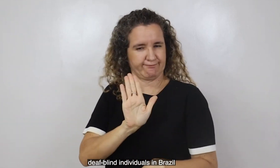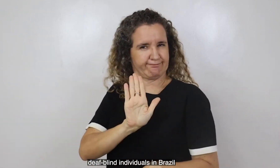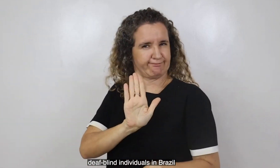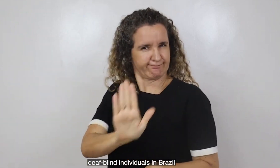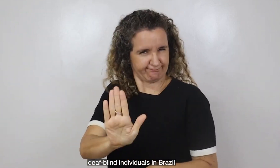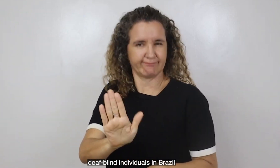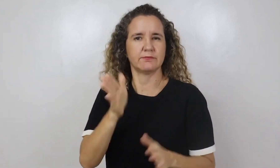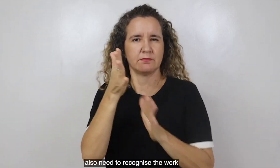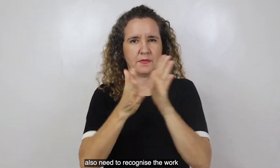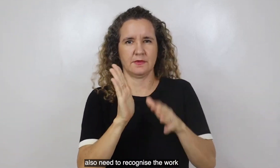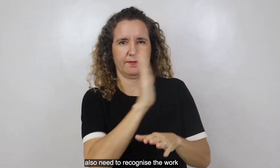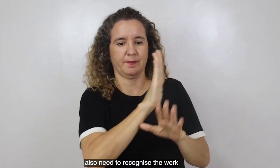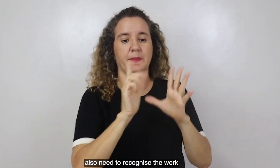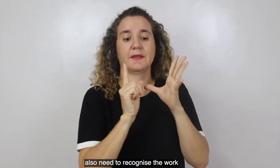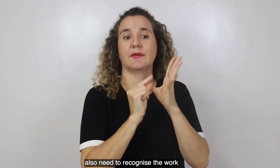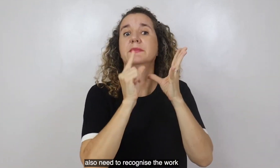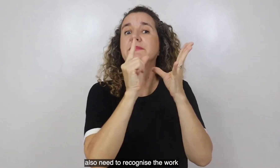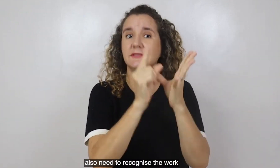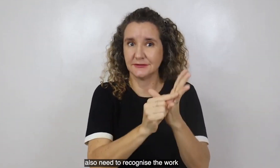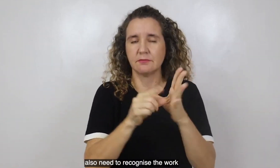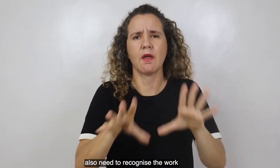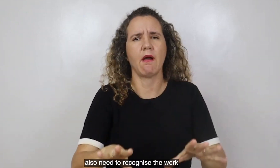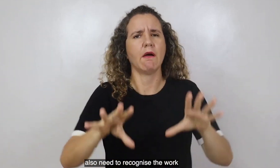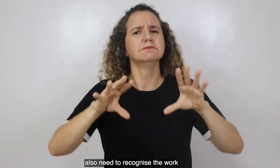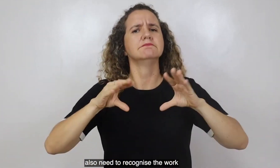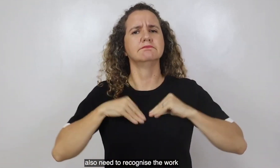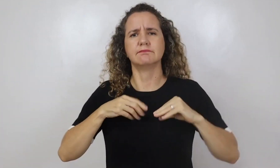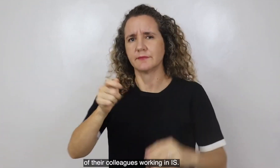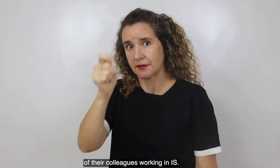work of their colleagues working in IS.